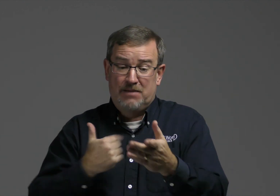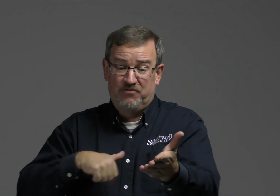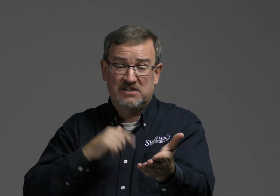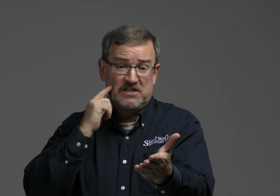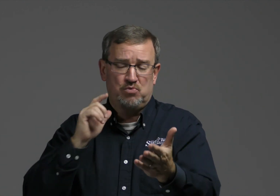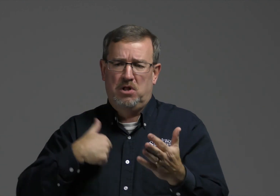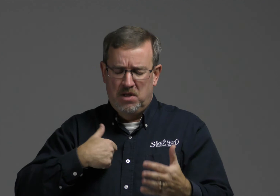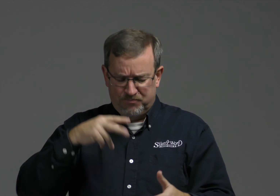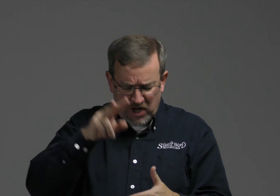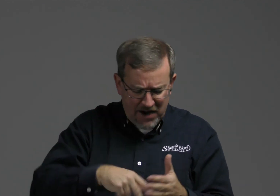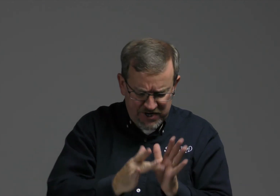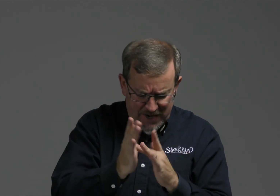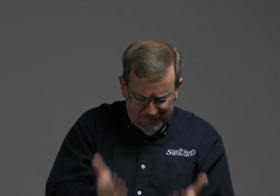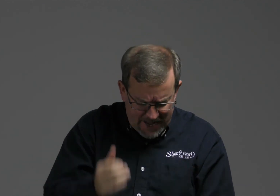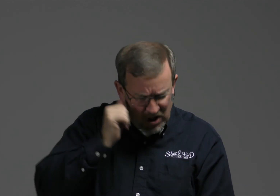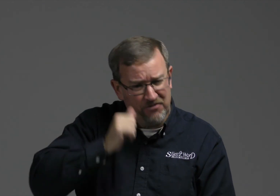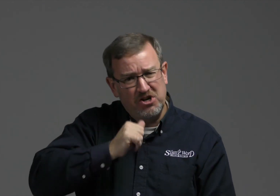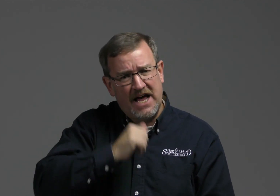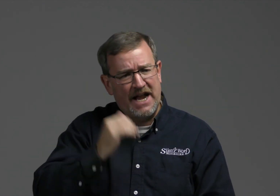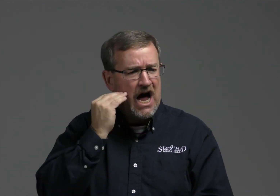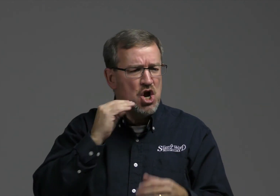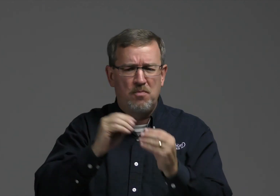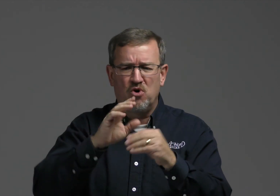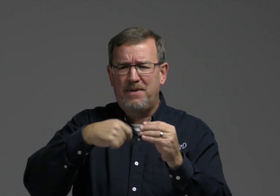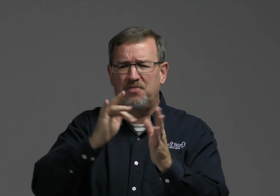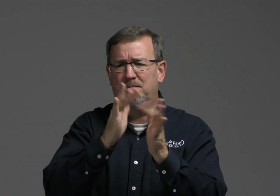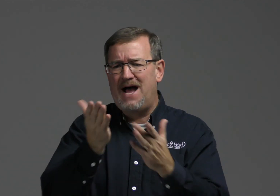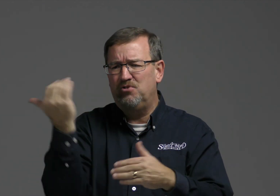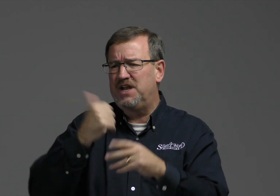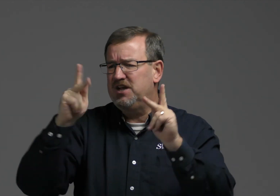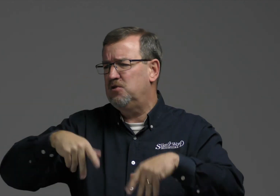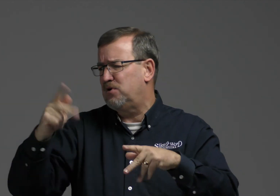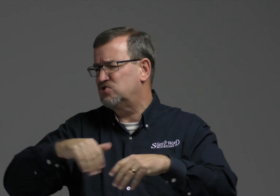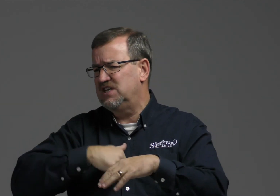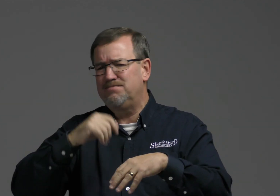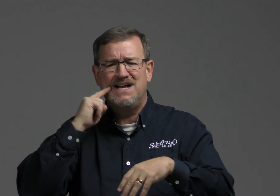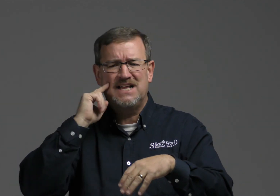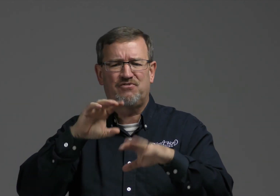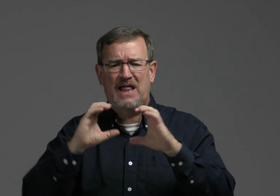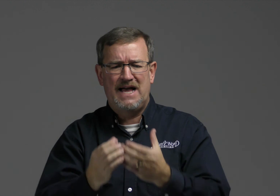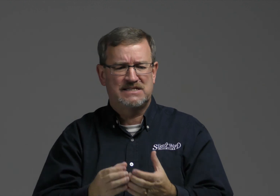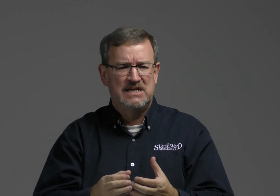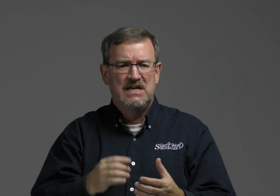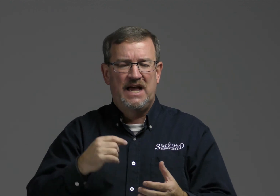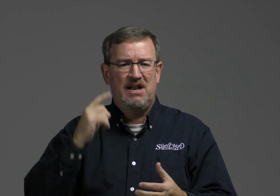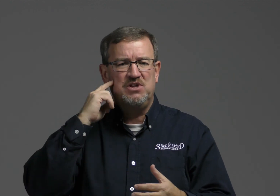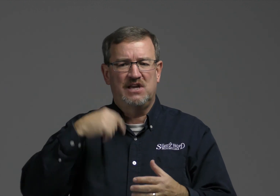Some of us think, well, I read my Bible every day, and I know more about the Bible than any other person in my deaf class. And we think,